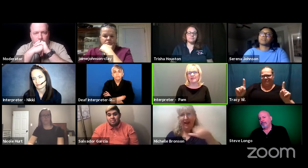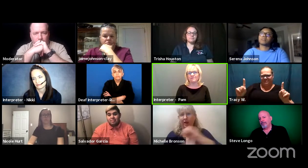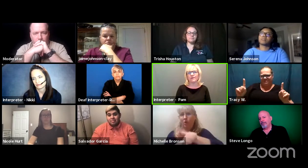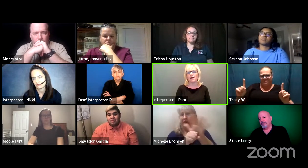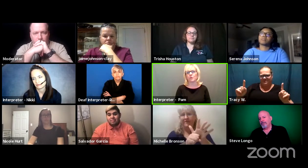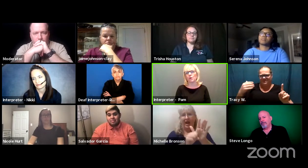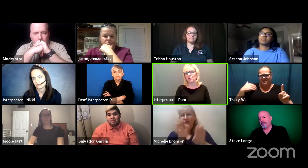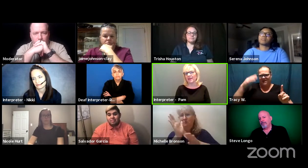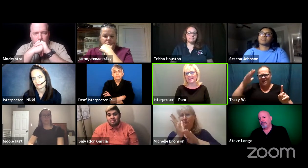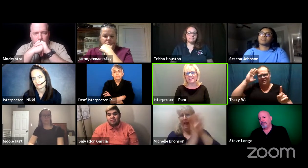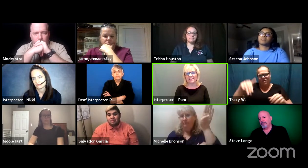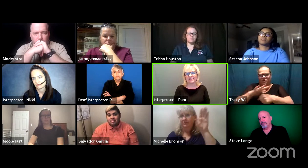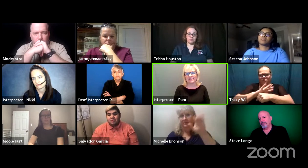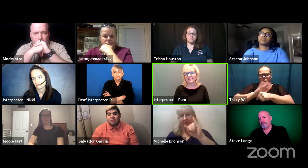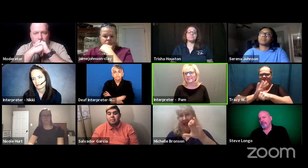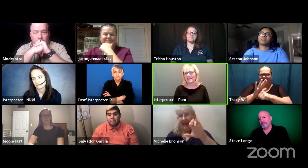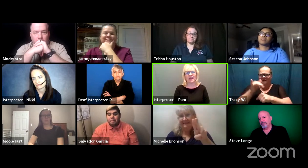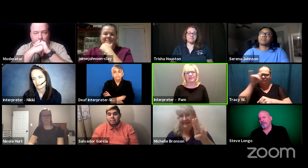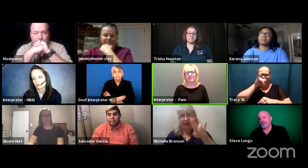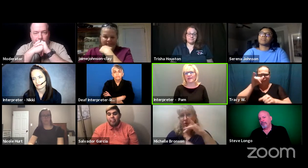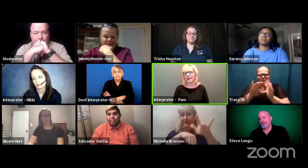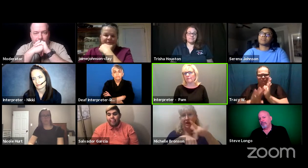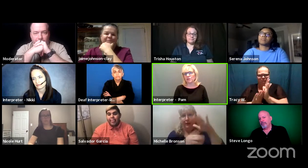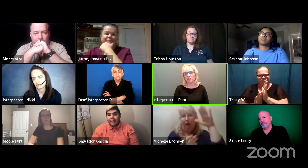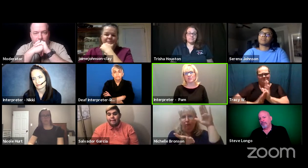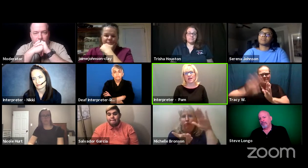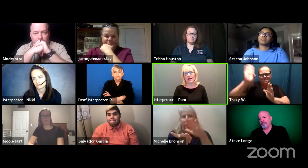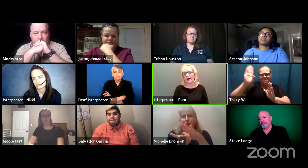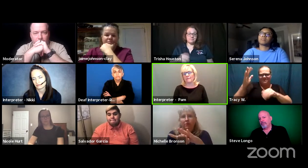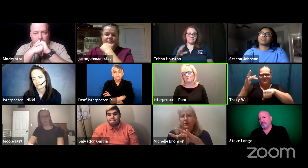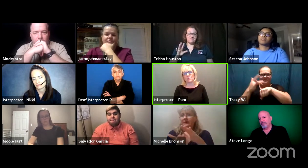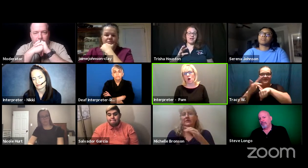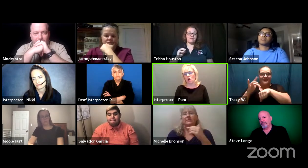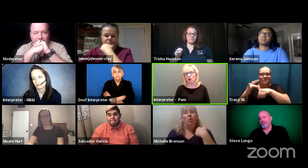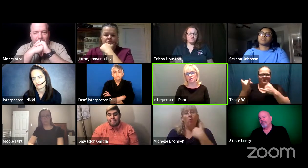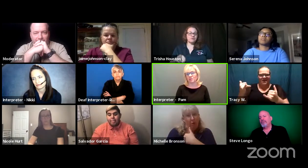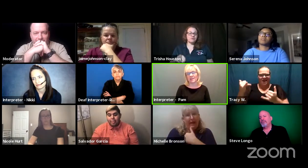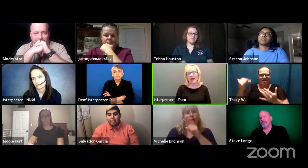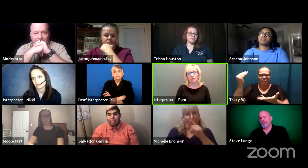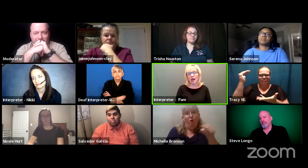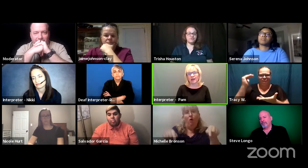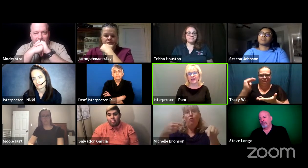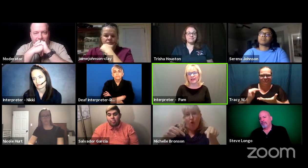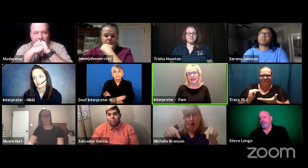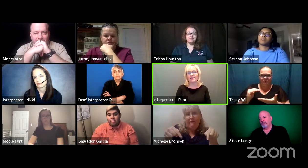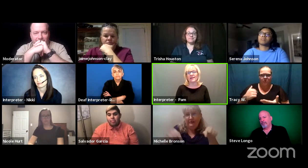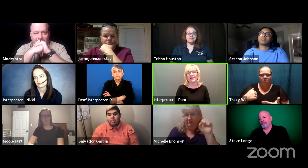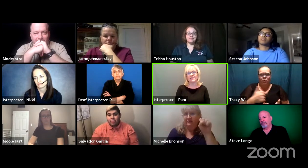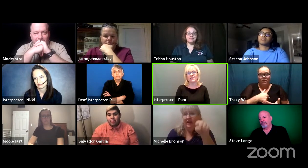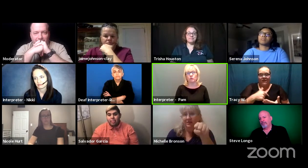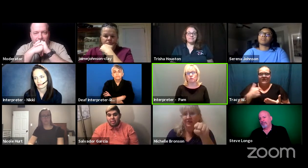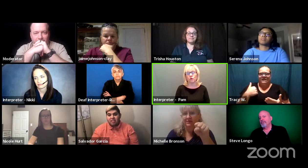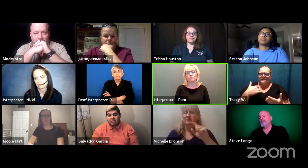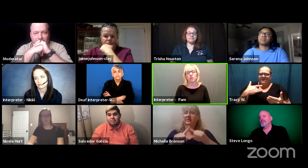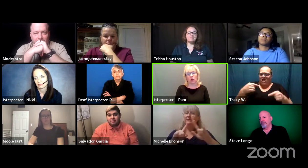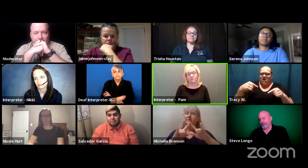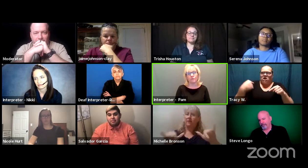safe, appropriately distanced. The numbers are skyrocketing. The ICU rooms are